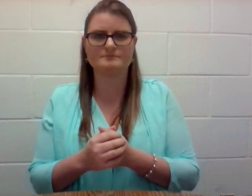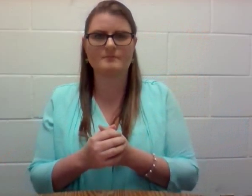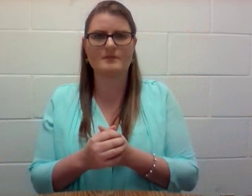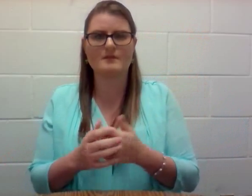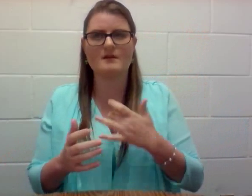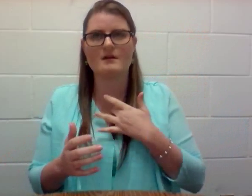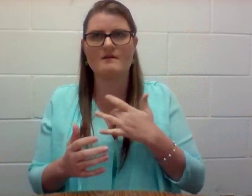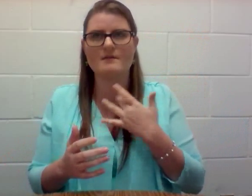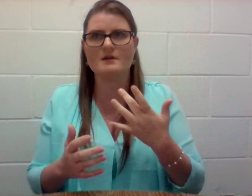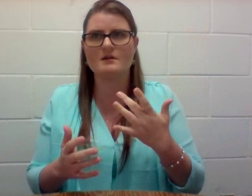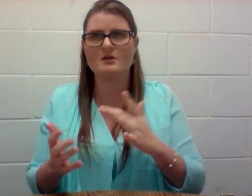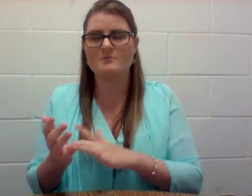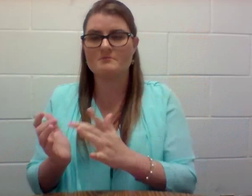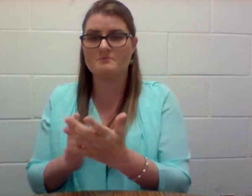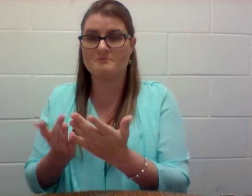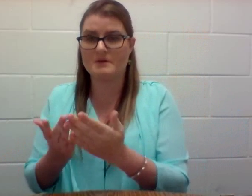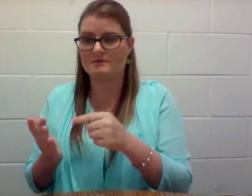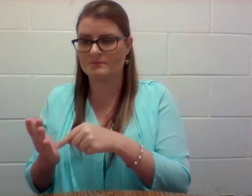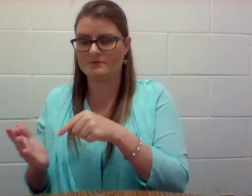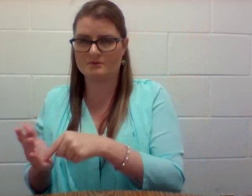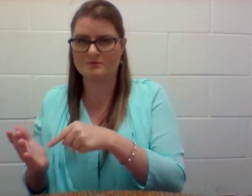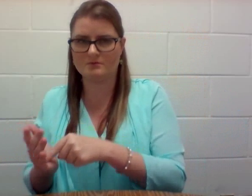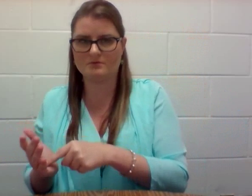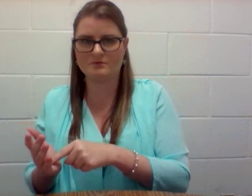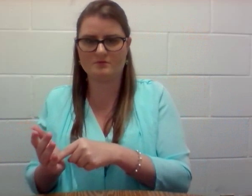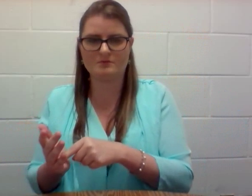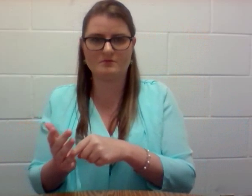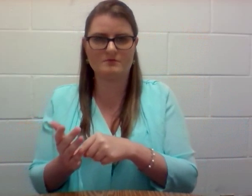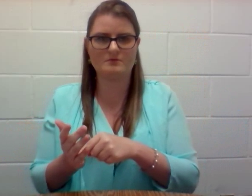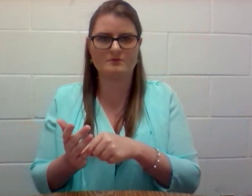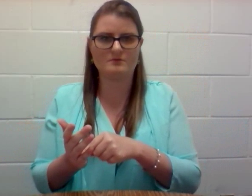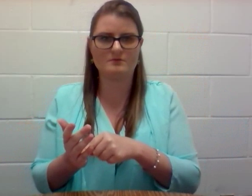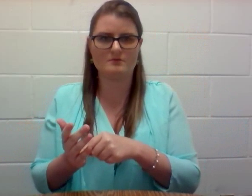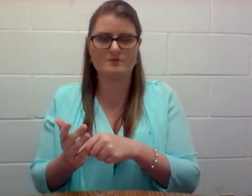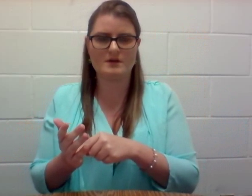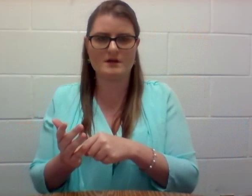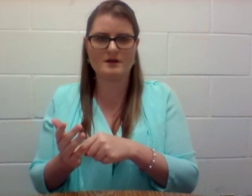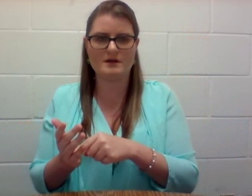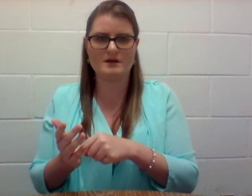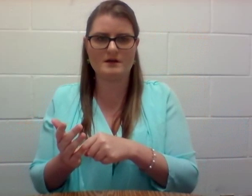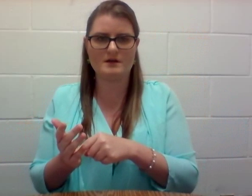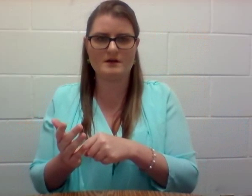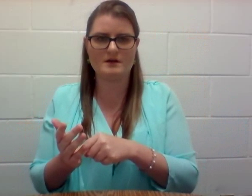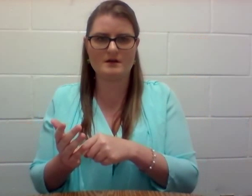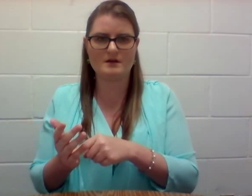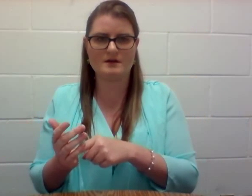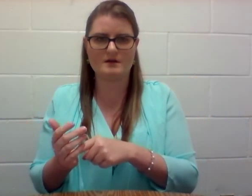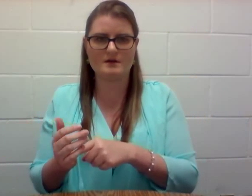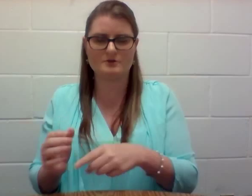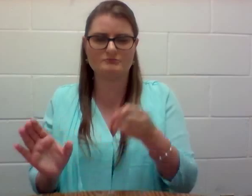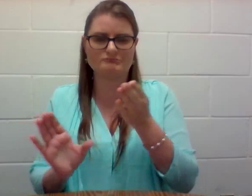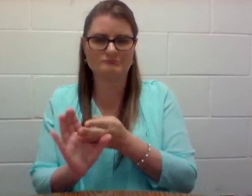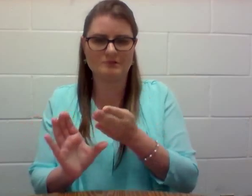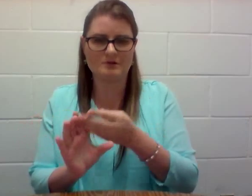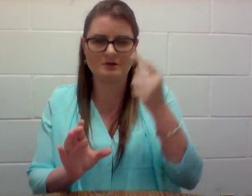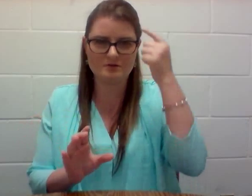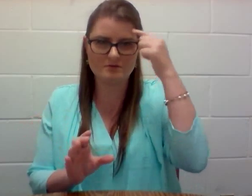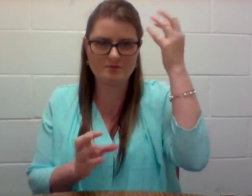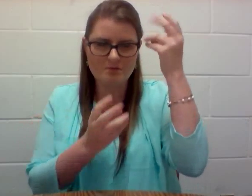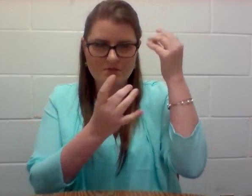issues. And conversely, if a woman's relationship to a man is very personal, then the way she offers guidance and